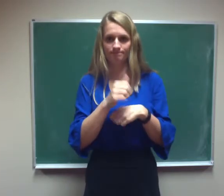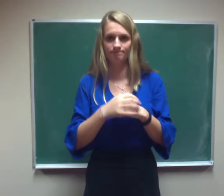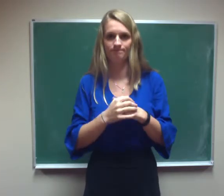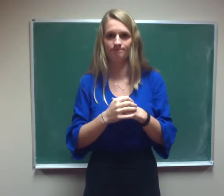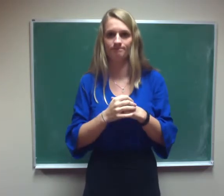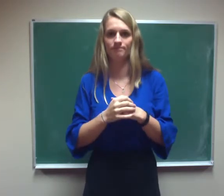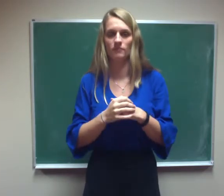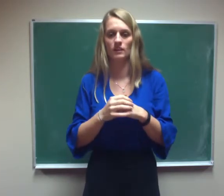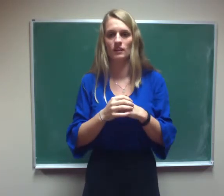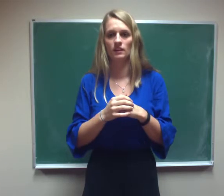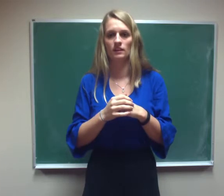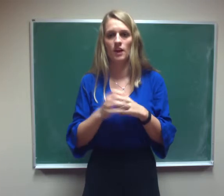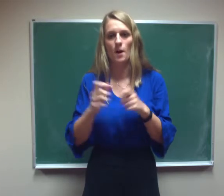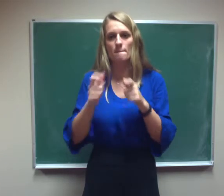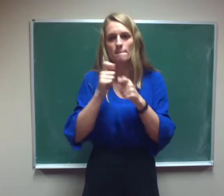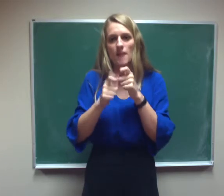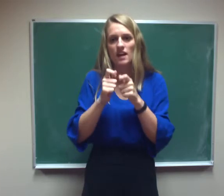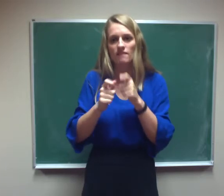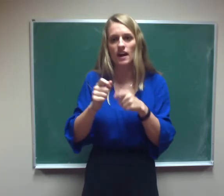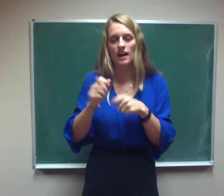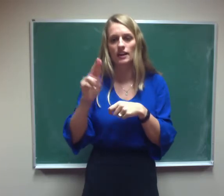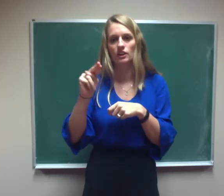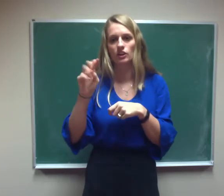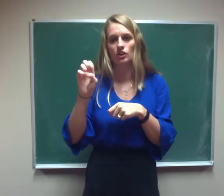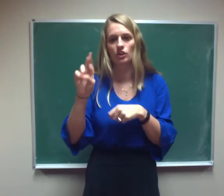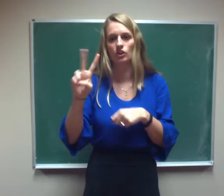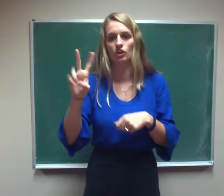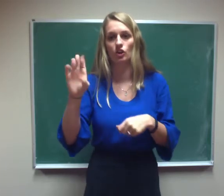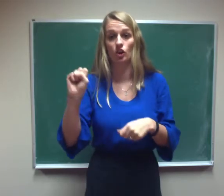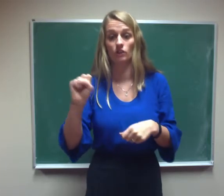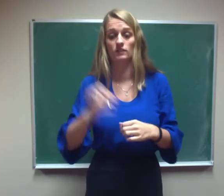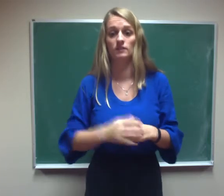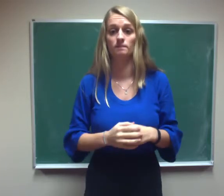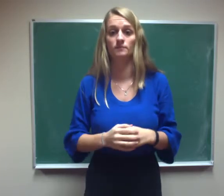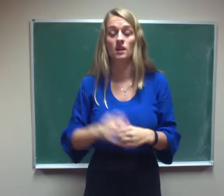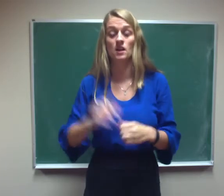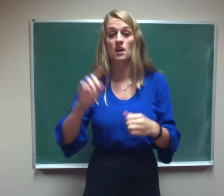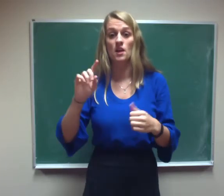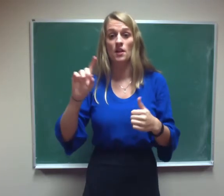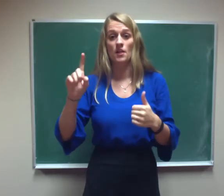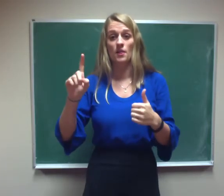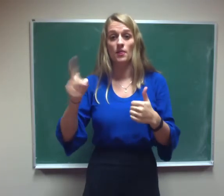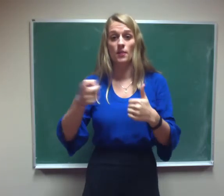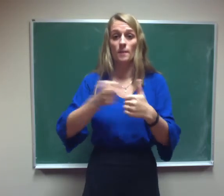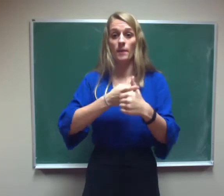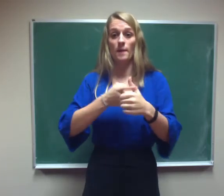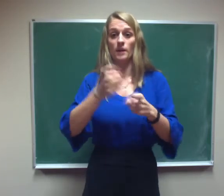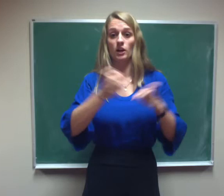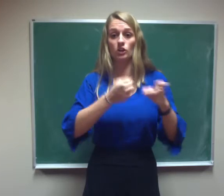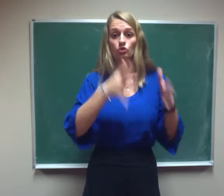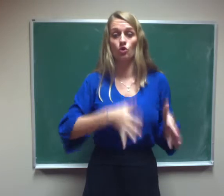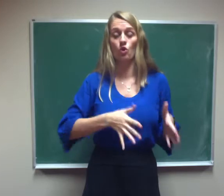circuits. The primary controller of heart function will be called the sinoatrial node.